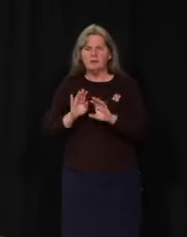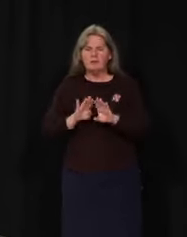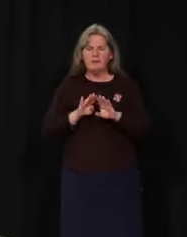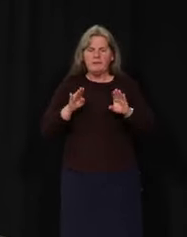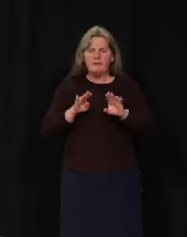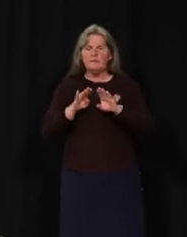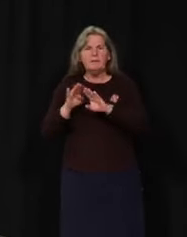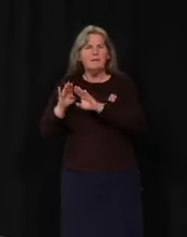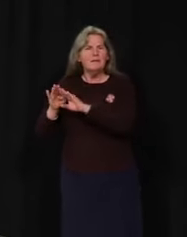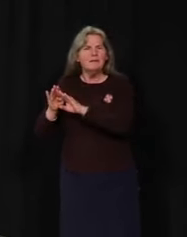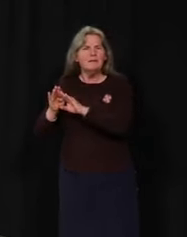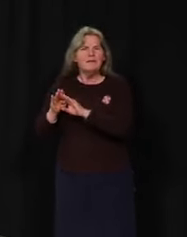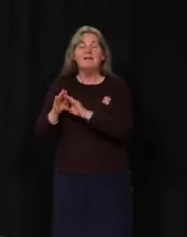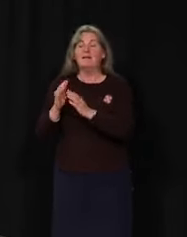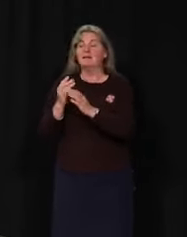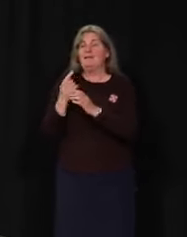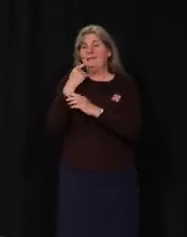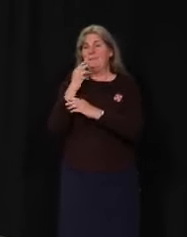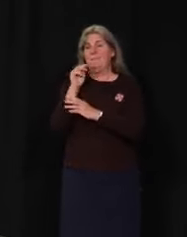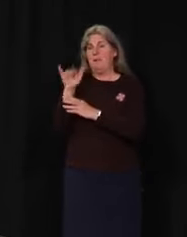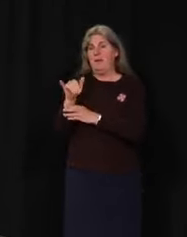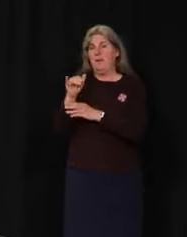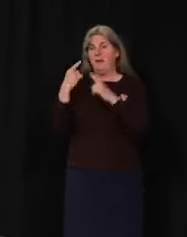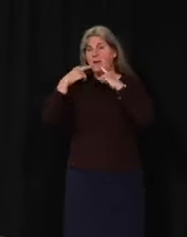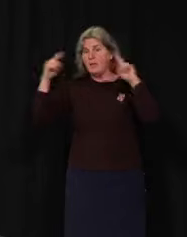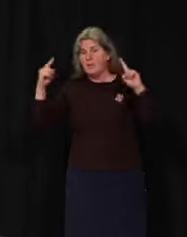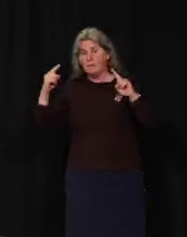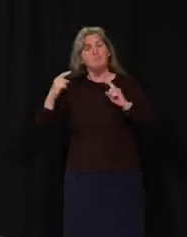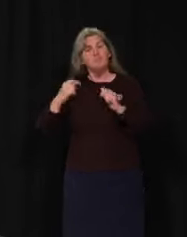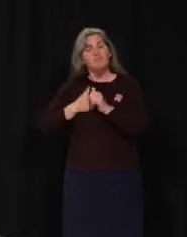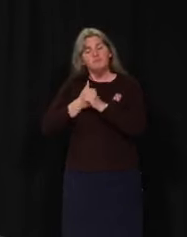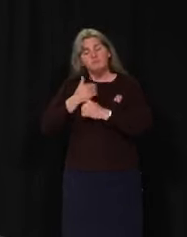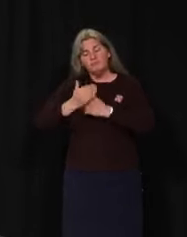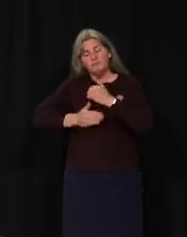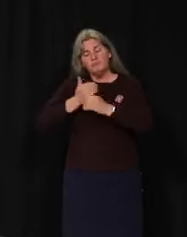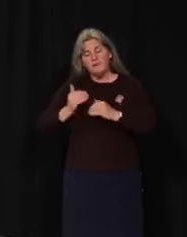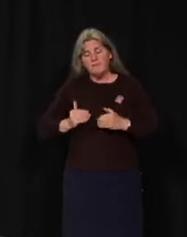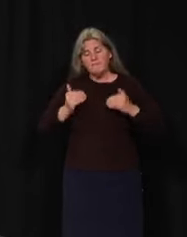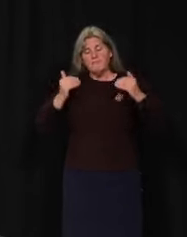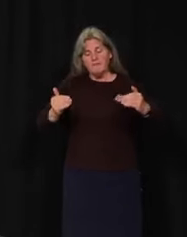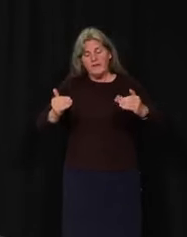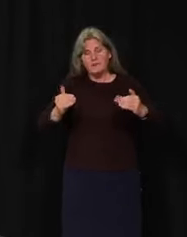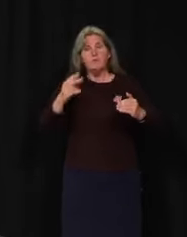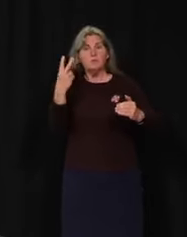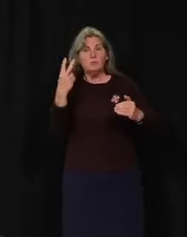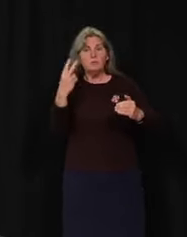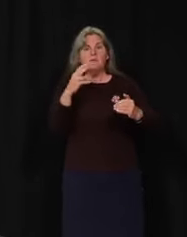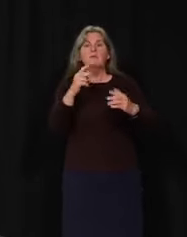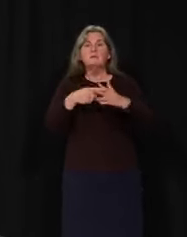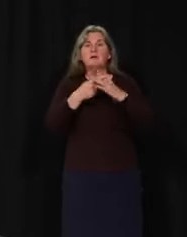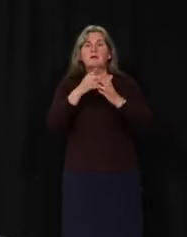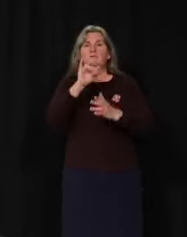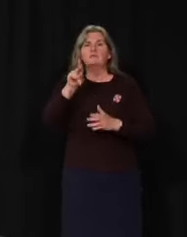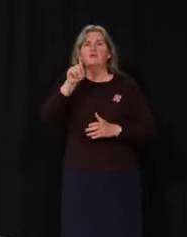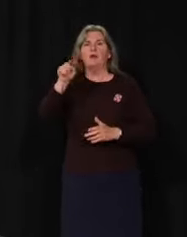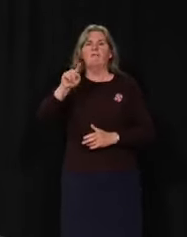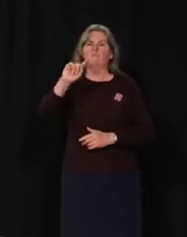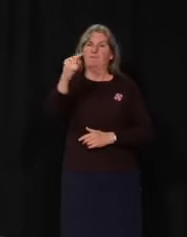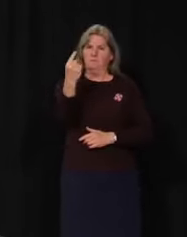restrictions. As we announced at the end of May, we are on track to begin Phase 2 on July 1st. This will introduce